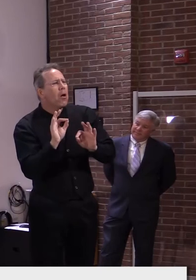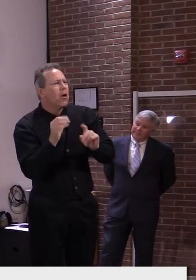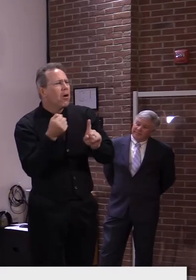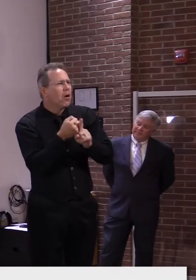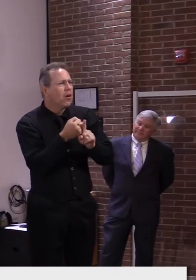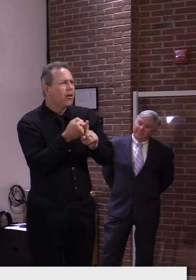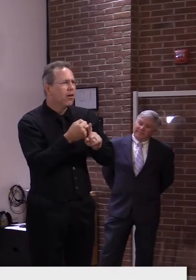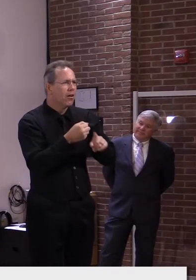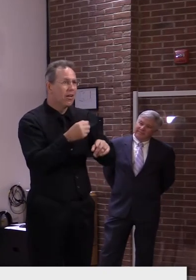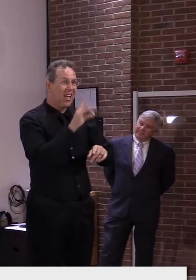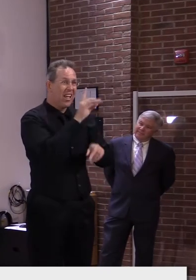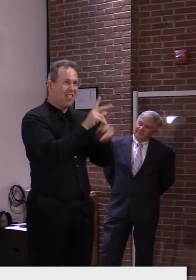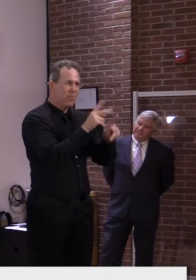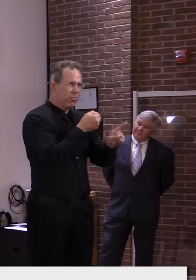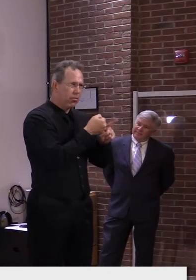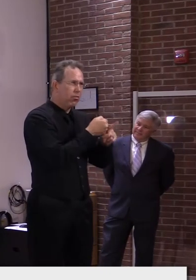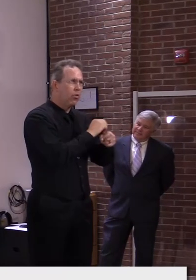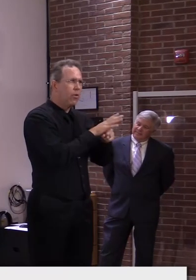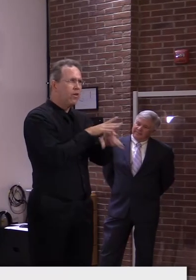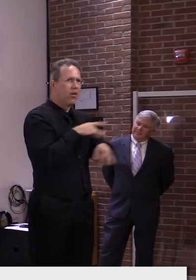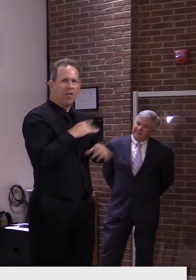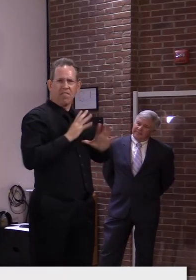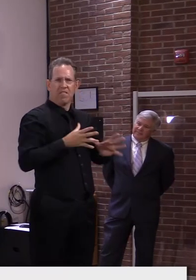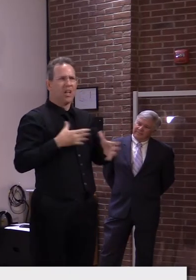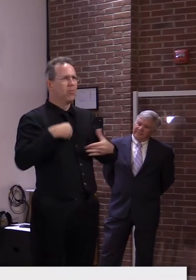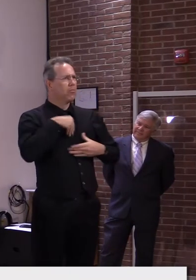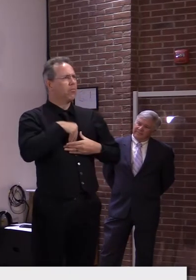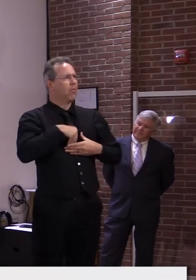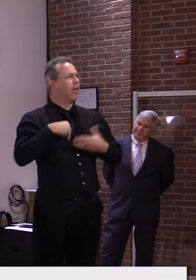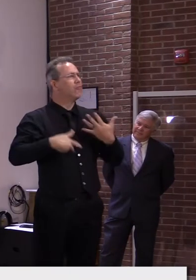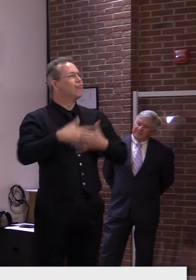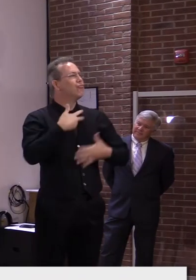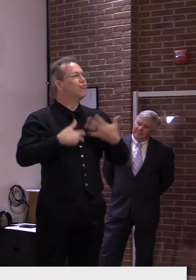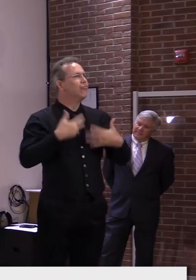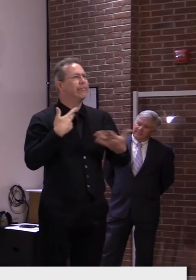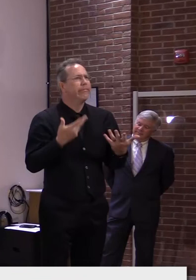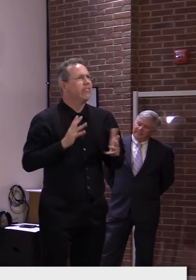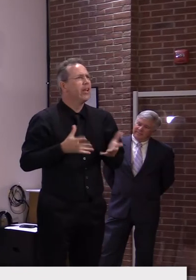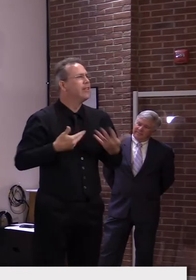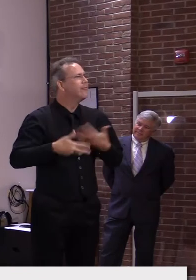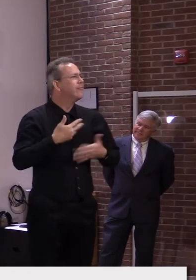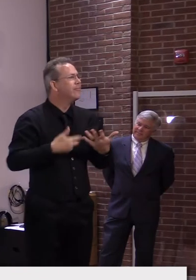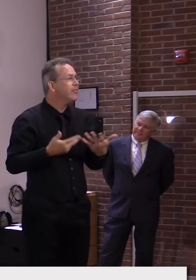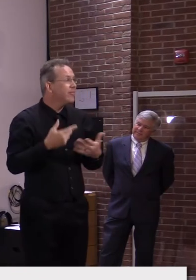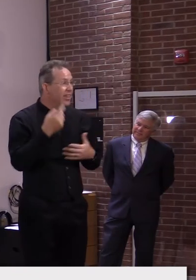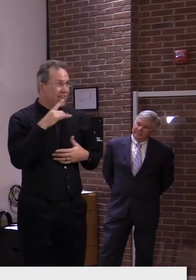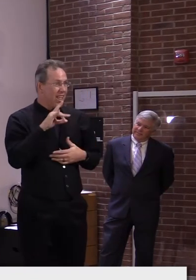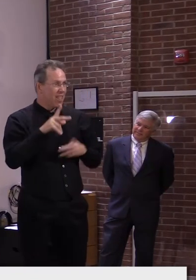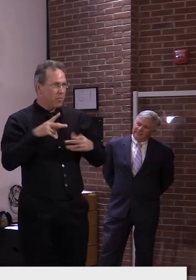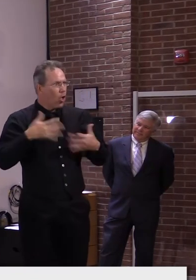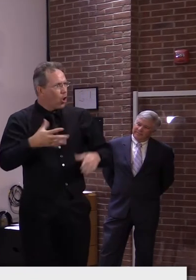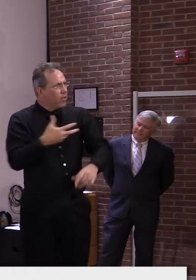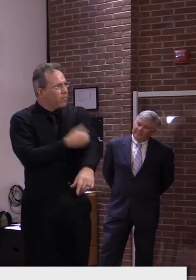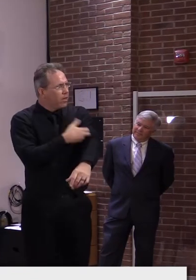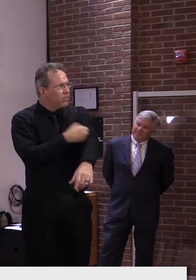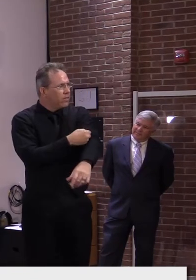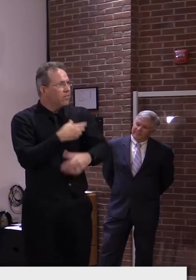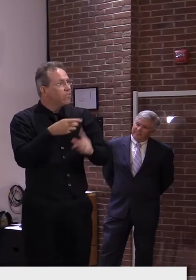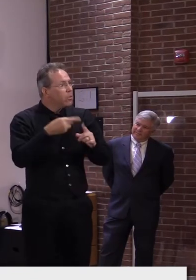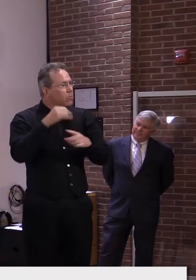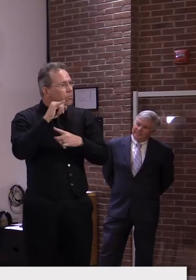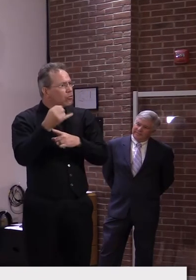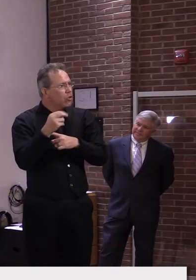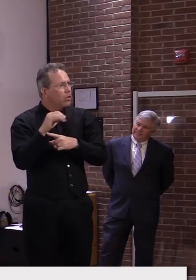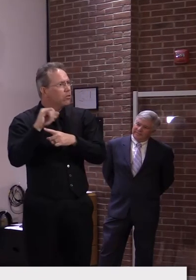individuals involved in that. They were all under the classification of fully vaccinated. On the one end of the